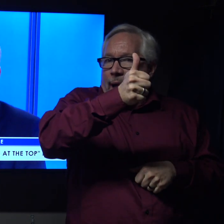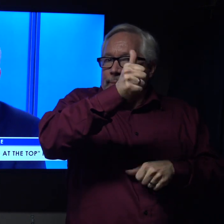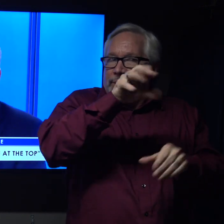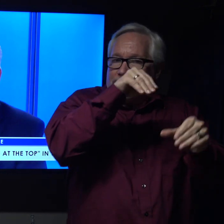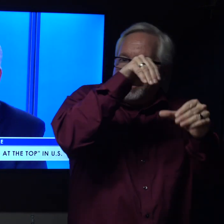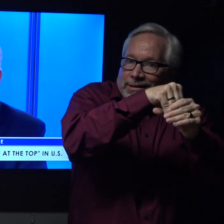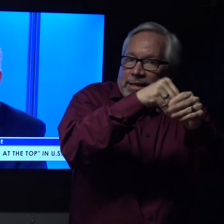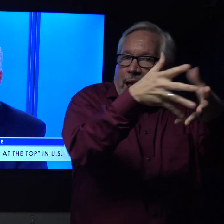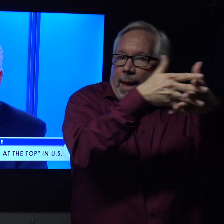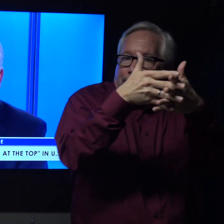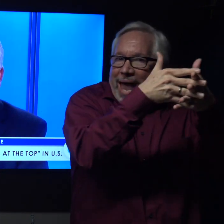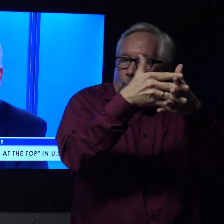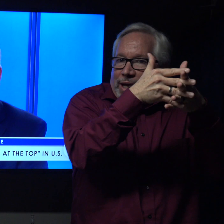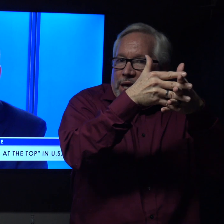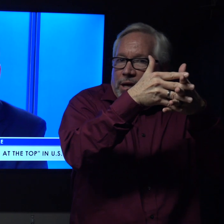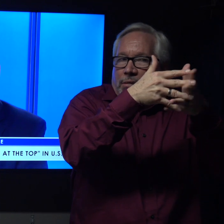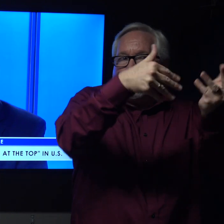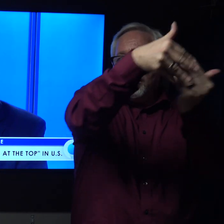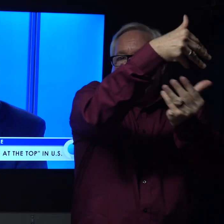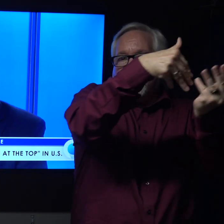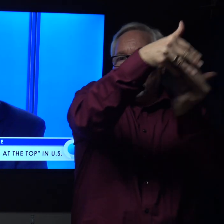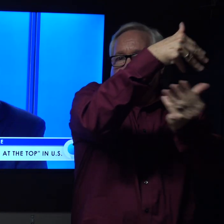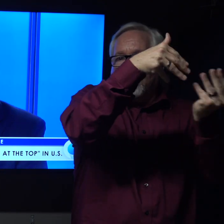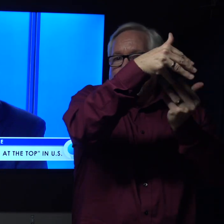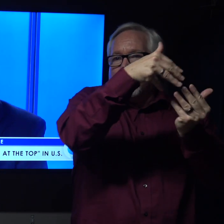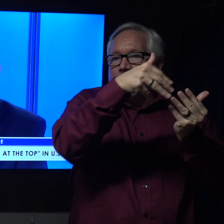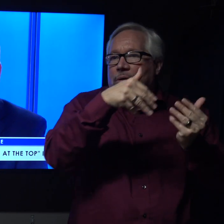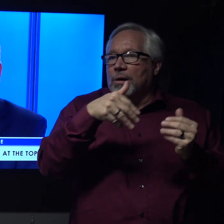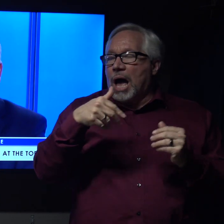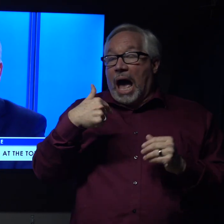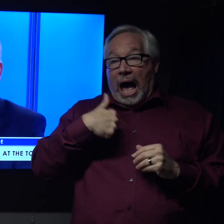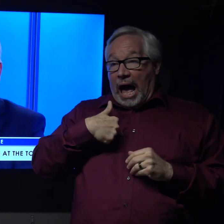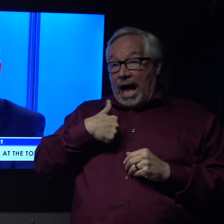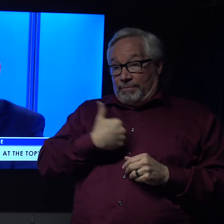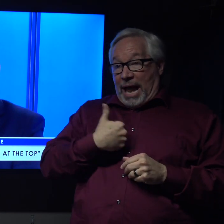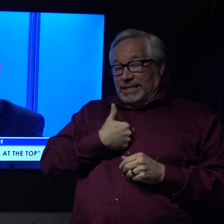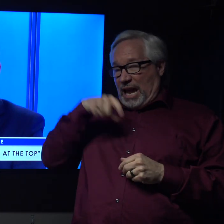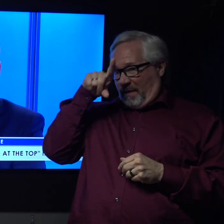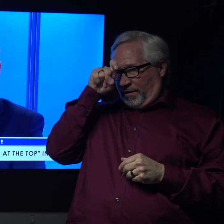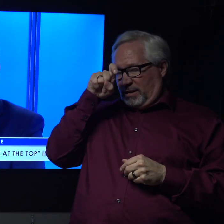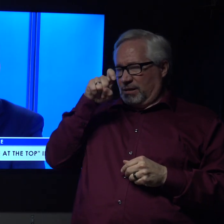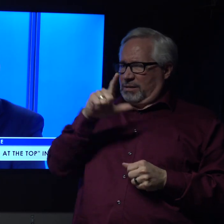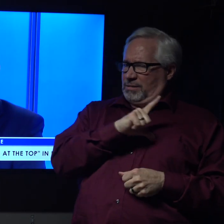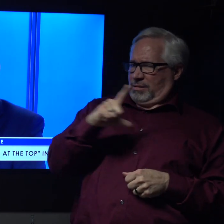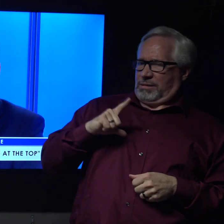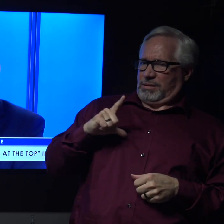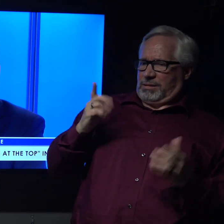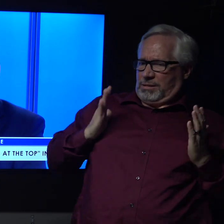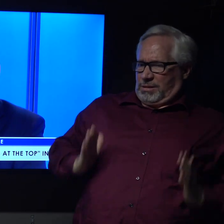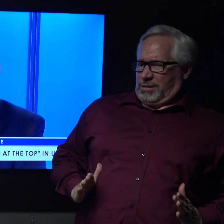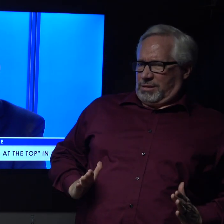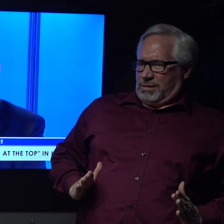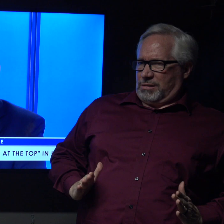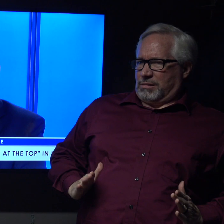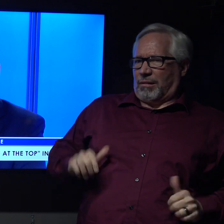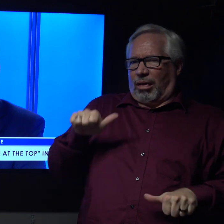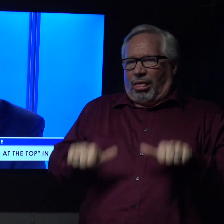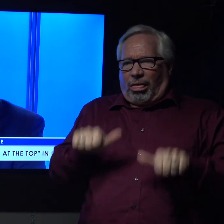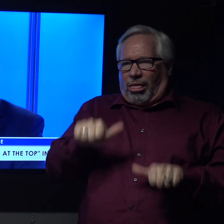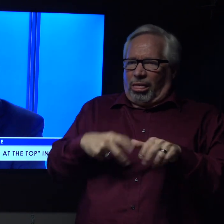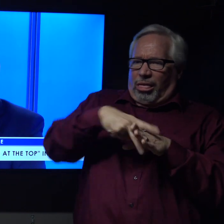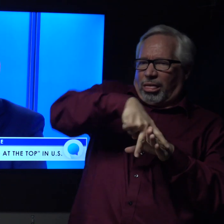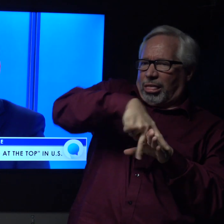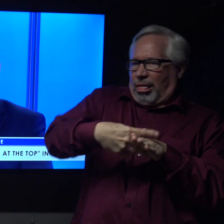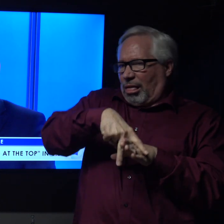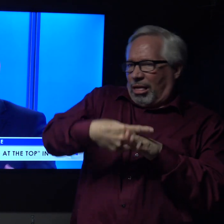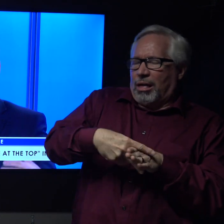reason I'm bringing this up is because I've wondered, like you, what's wrong with our legislators. I've wondered, like you, what's wrong in